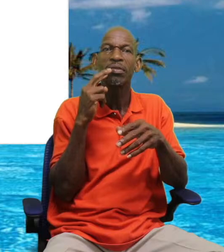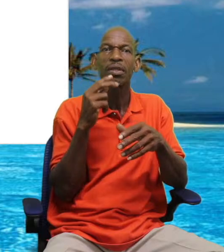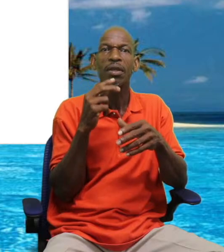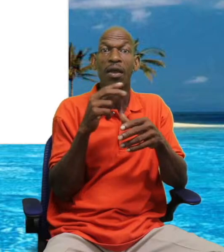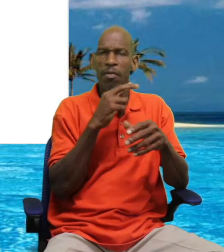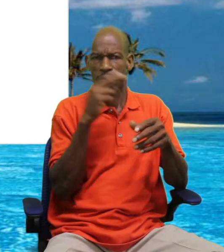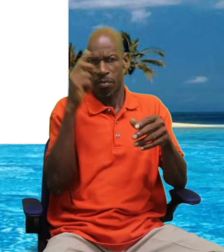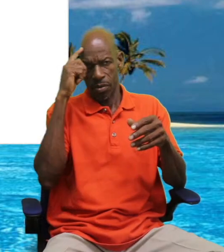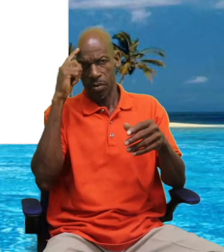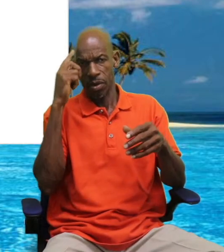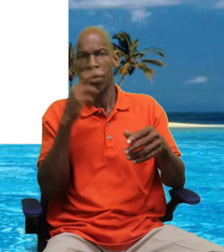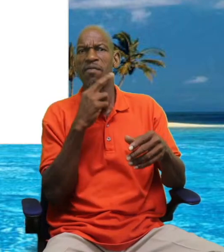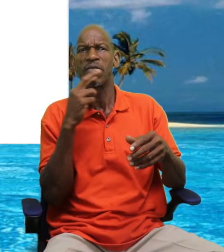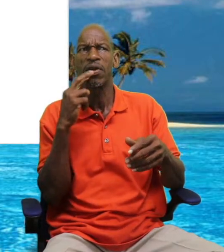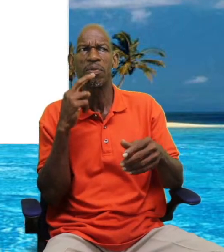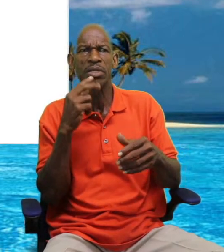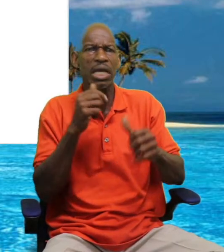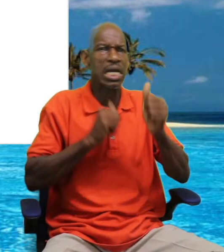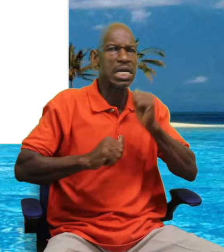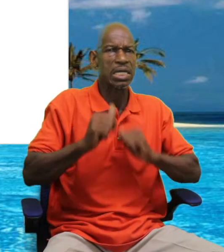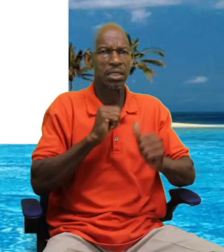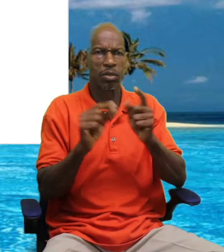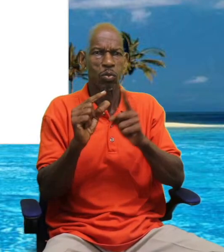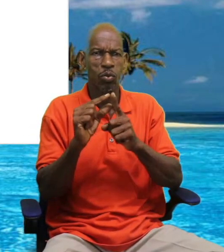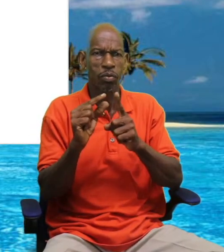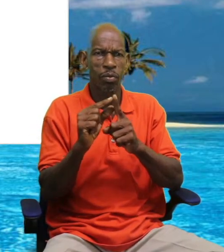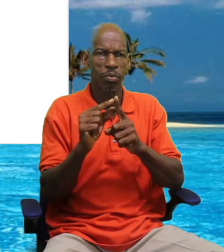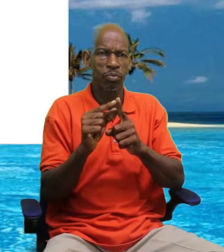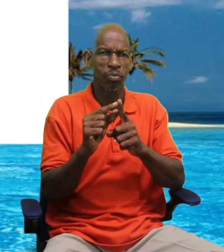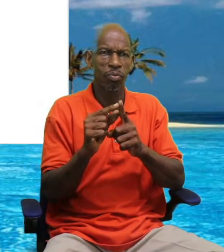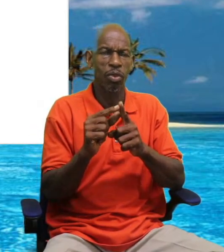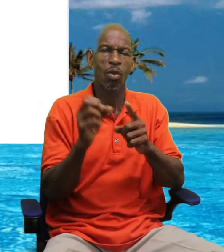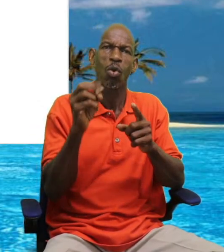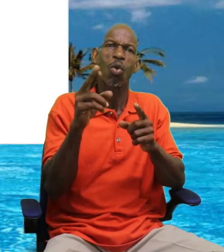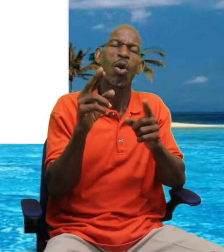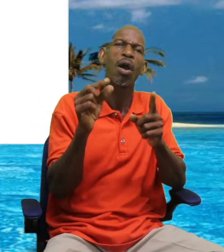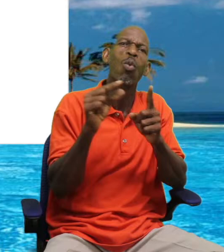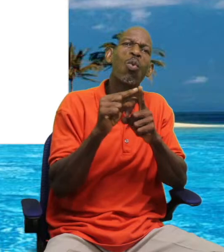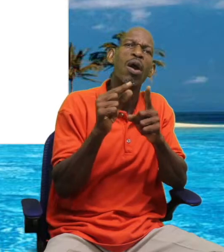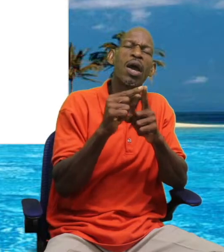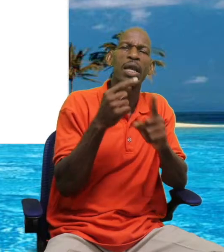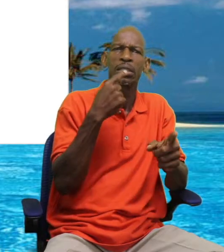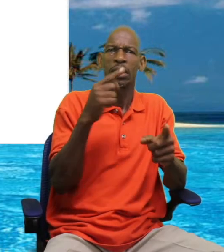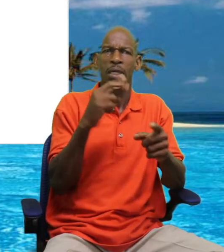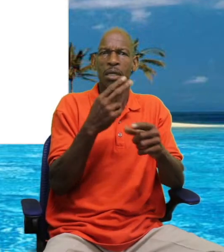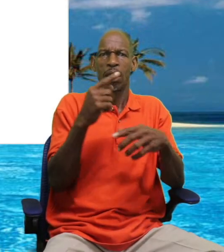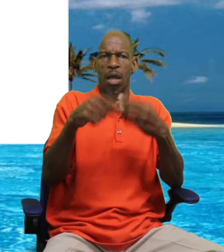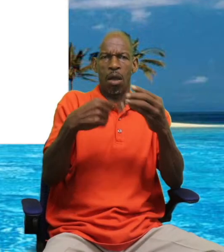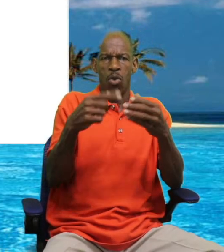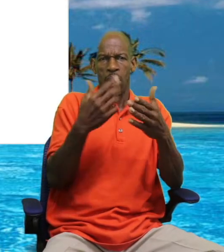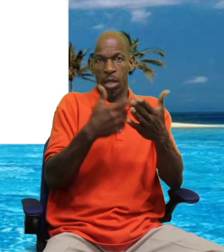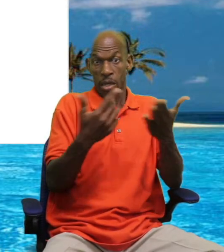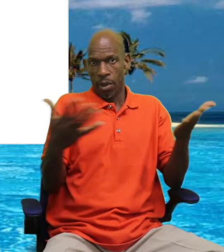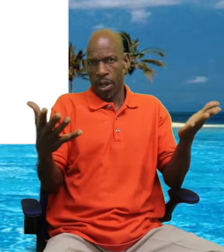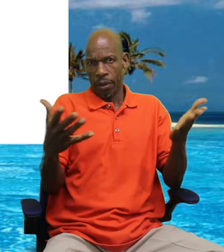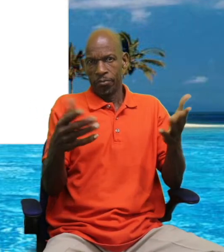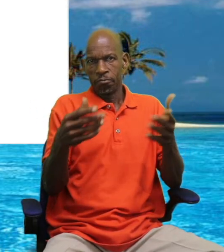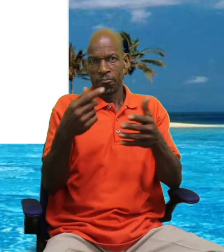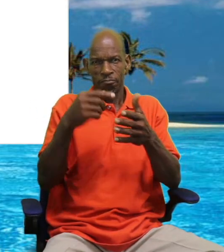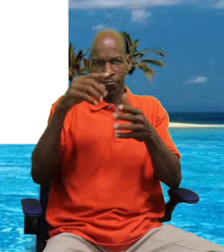be an action word, or it could be a telling word to tell us about something, which we did in our previous